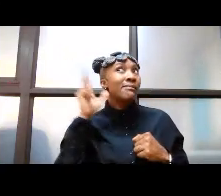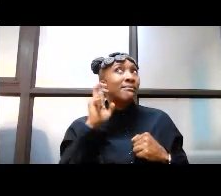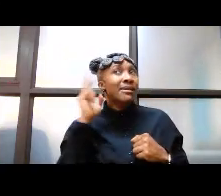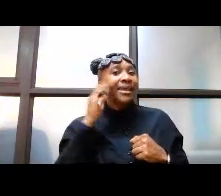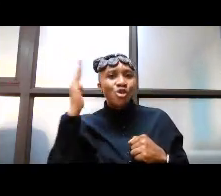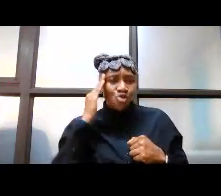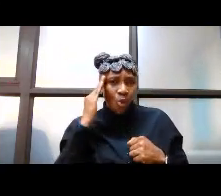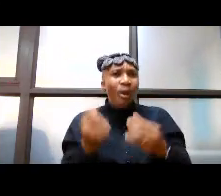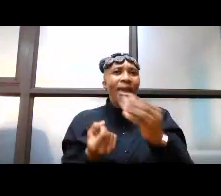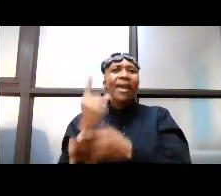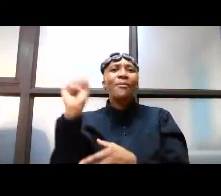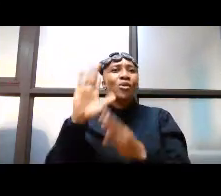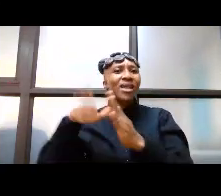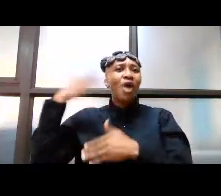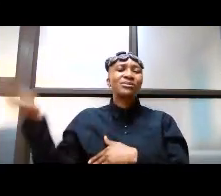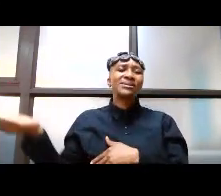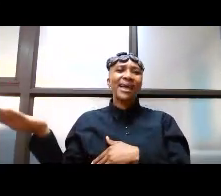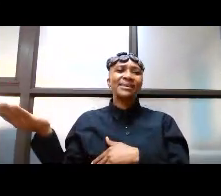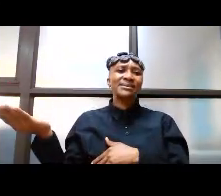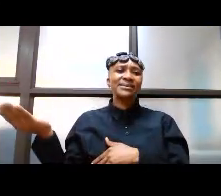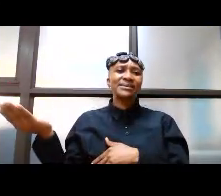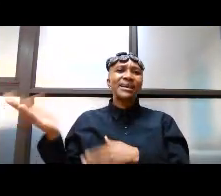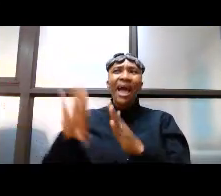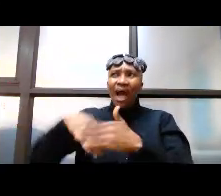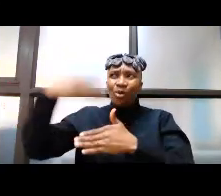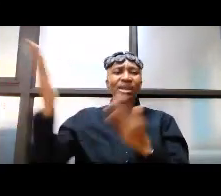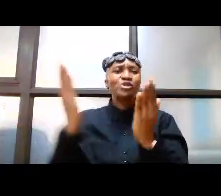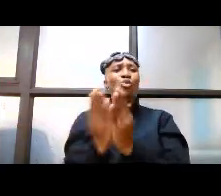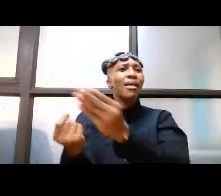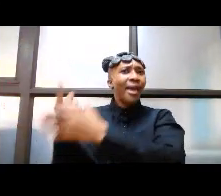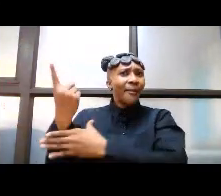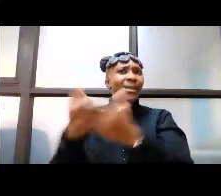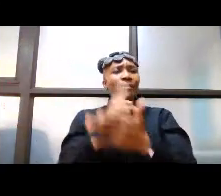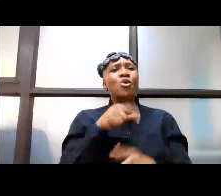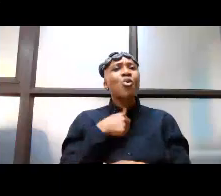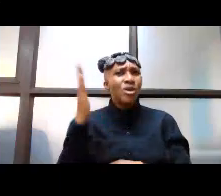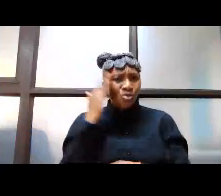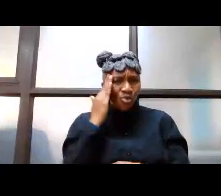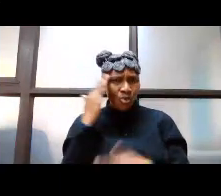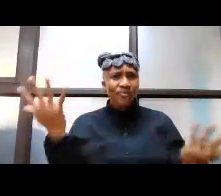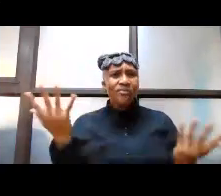our corridors, outside of our schools. And like